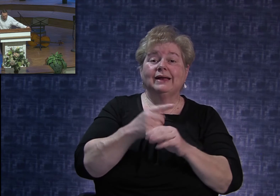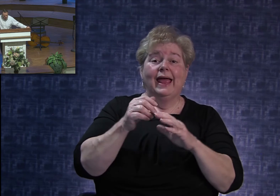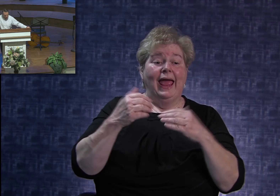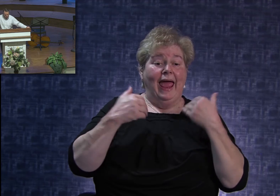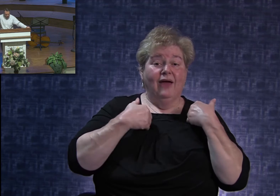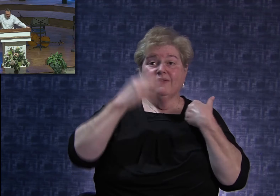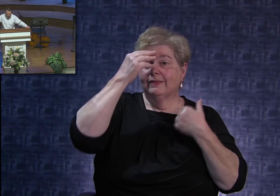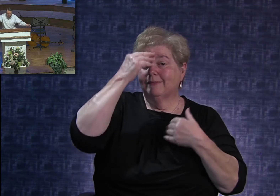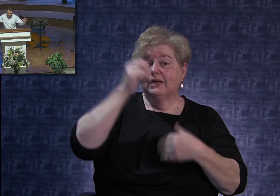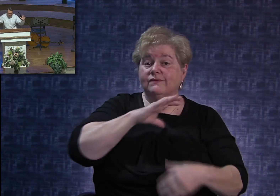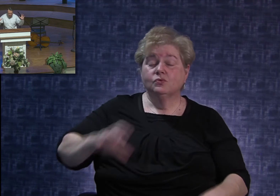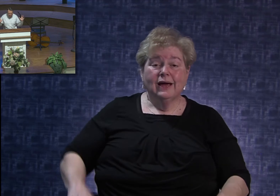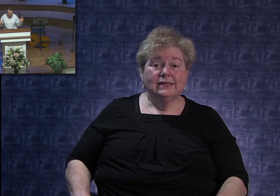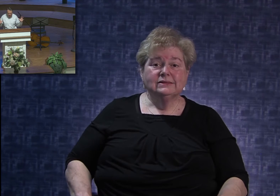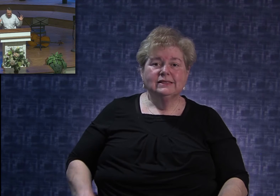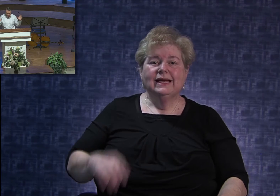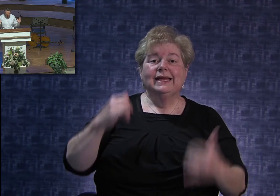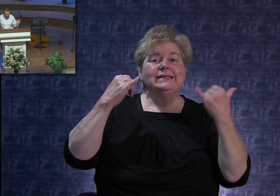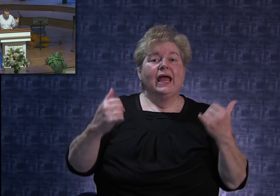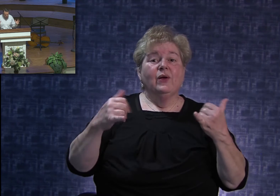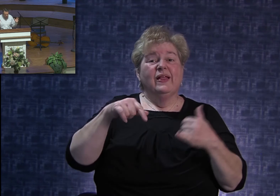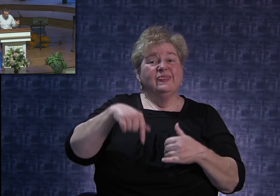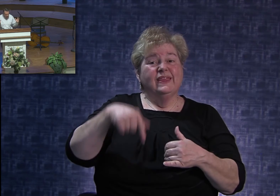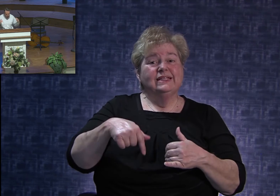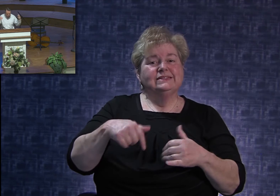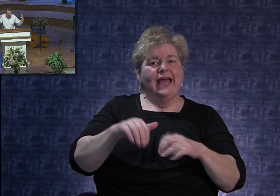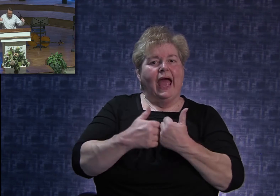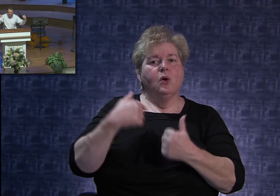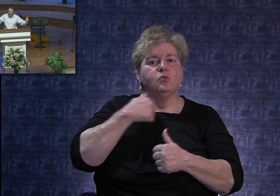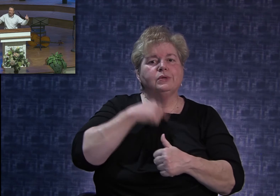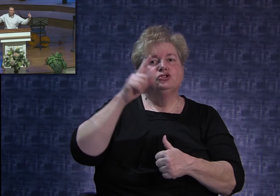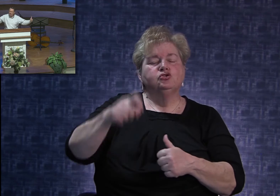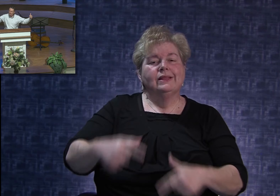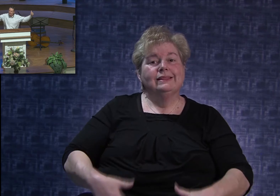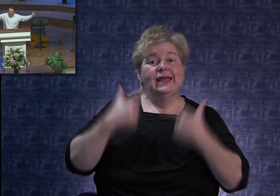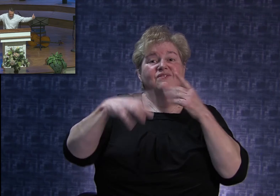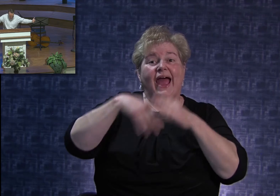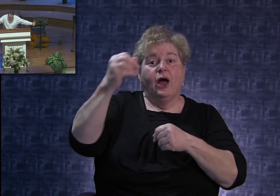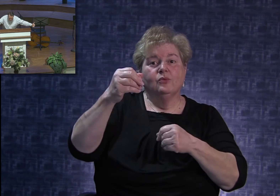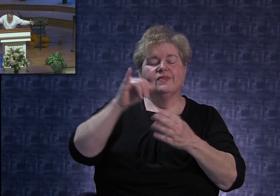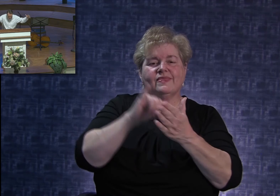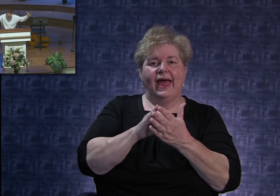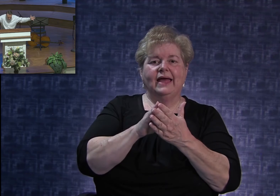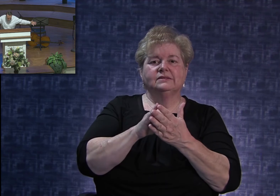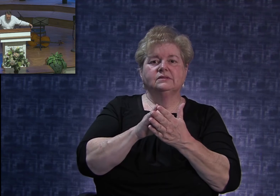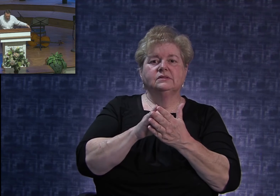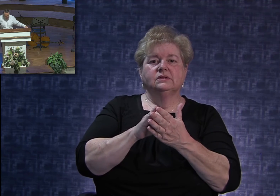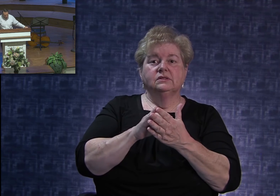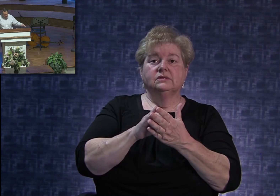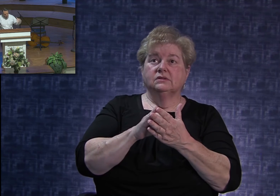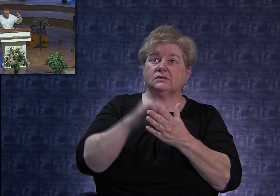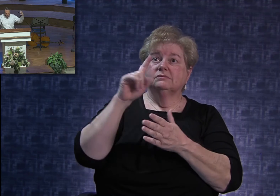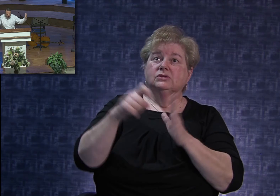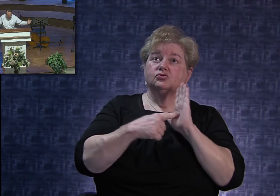having the mind of Christ, this now is how we are to live out this commandment to have the mind